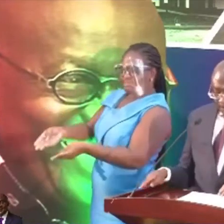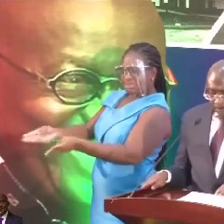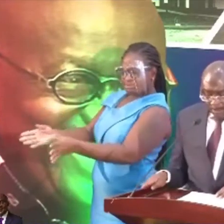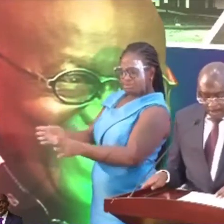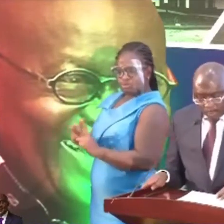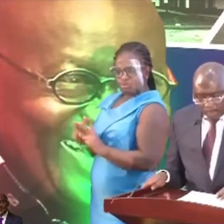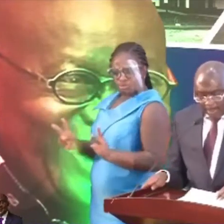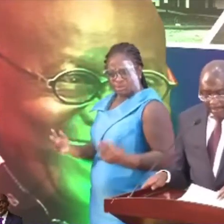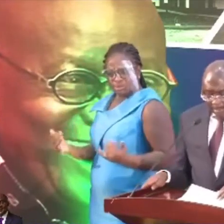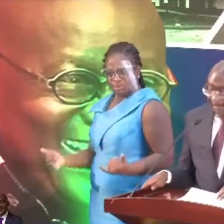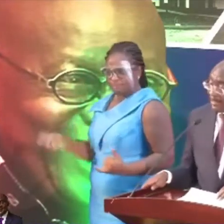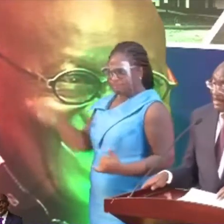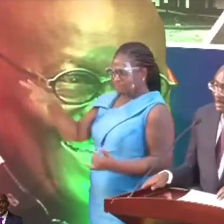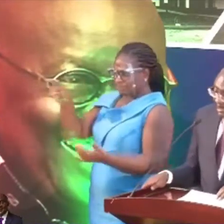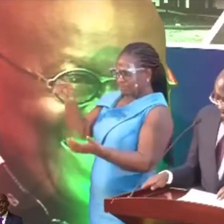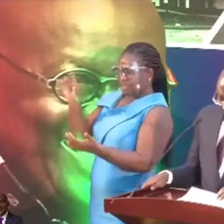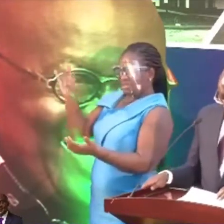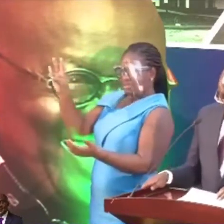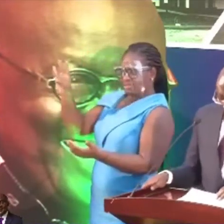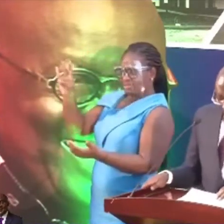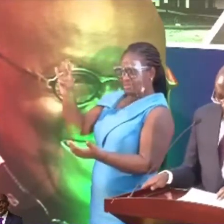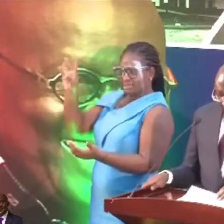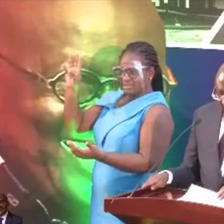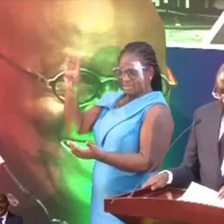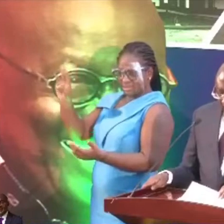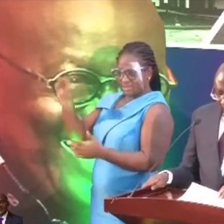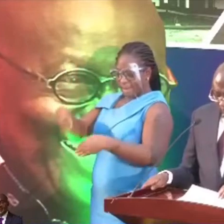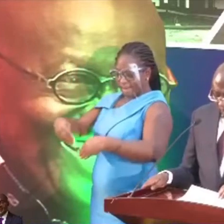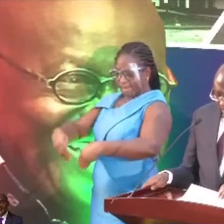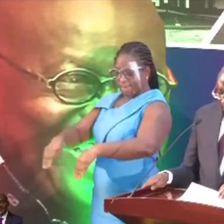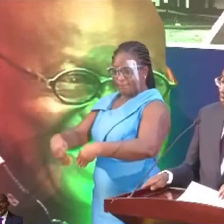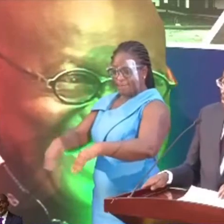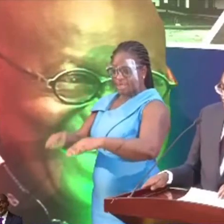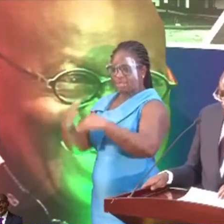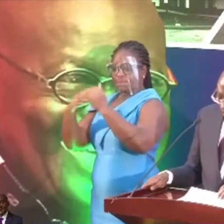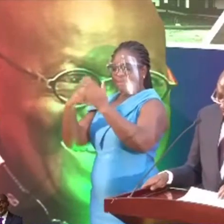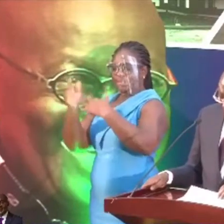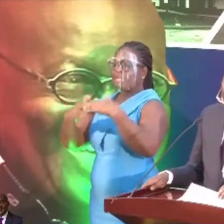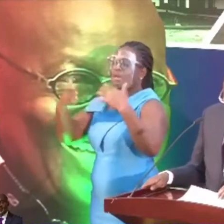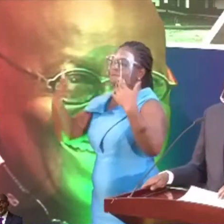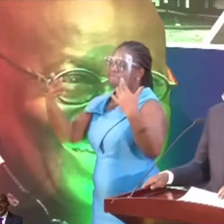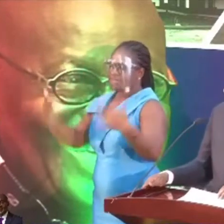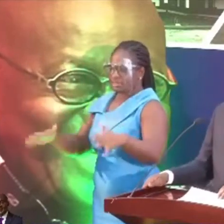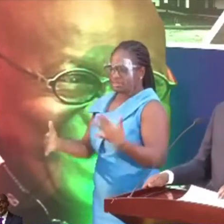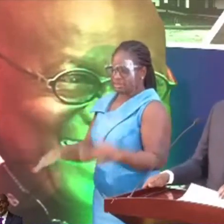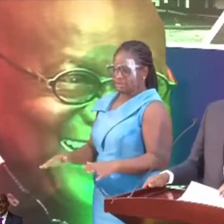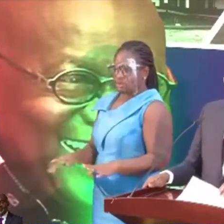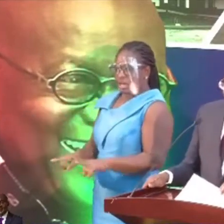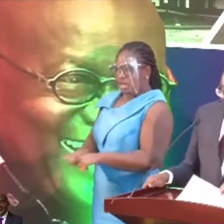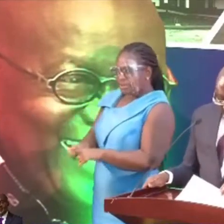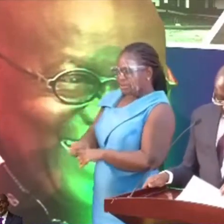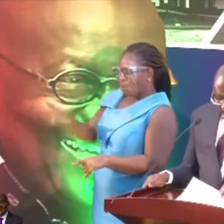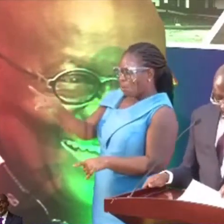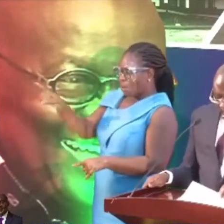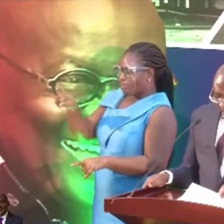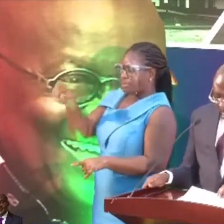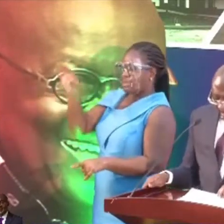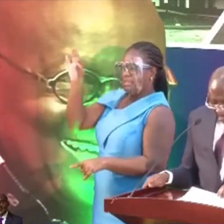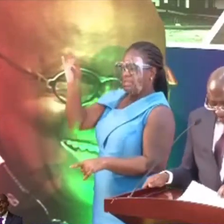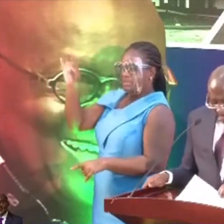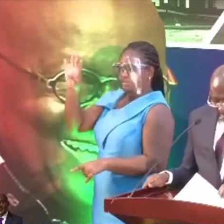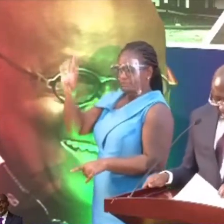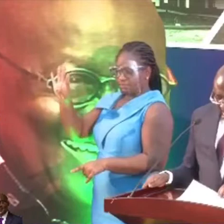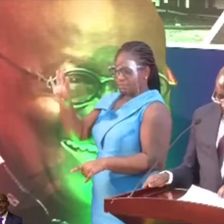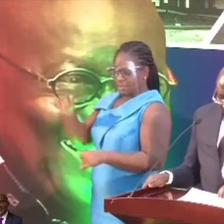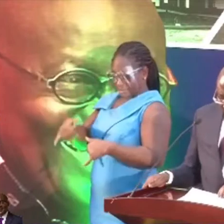far, 276 of these market infrastructure have been completed, while 194 are at